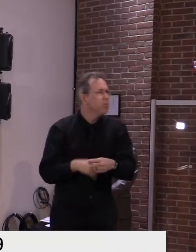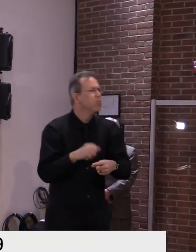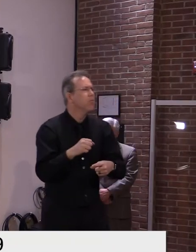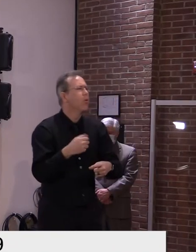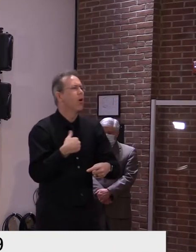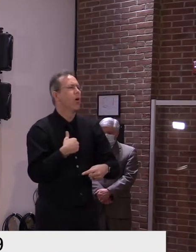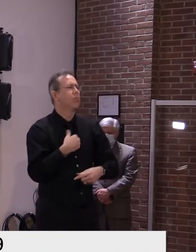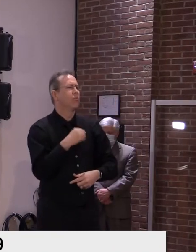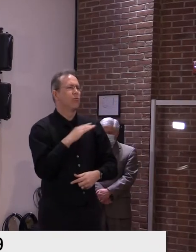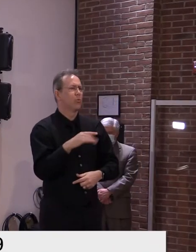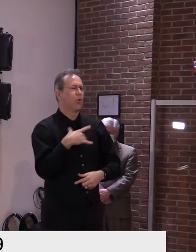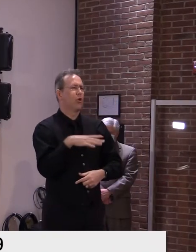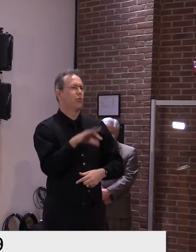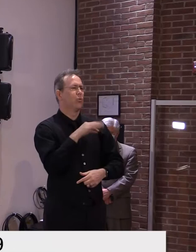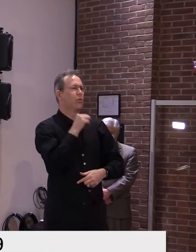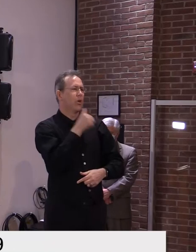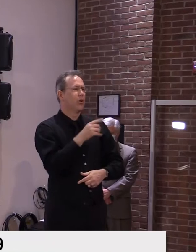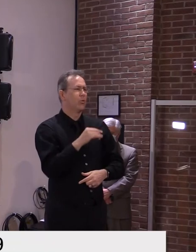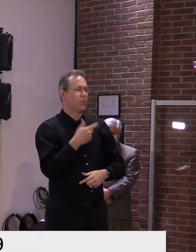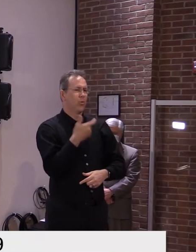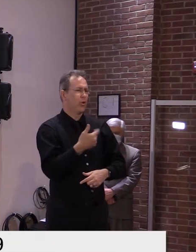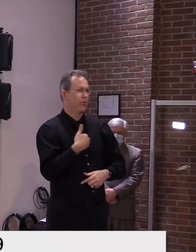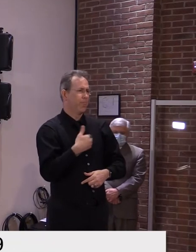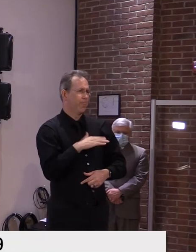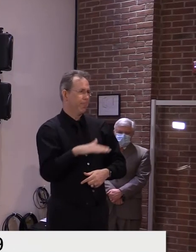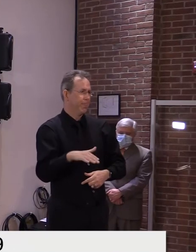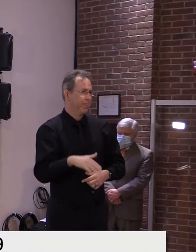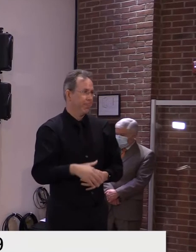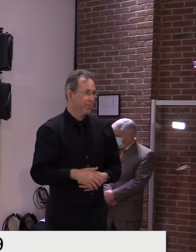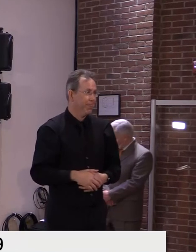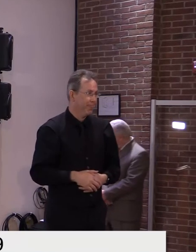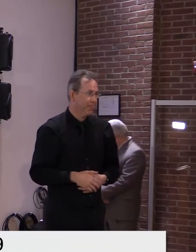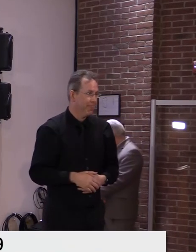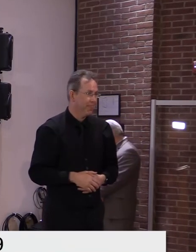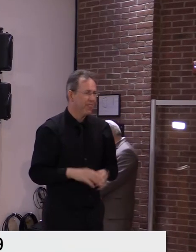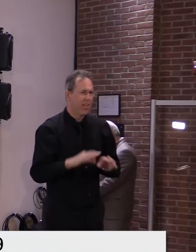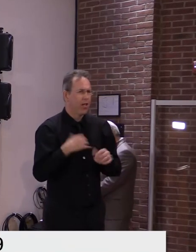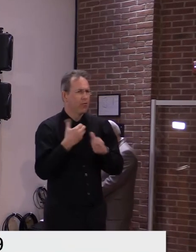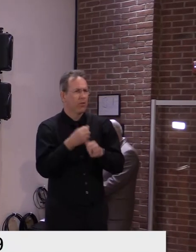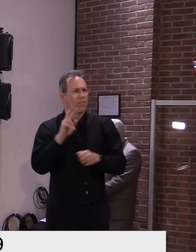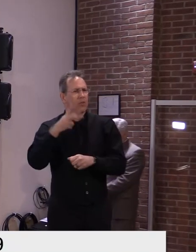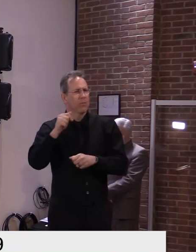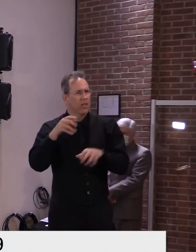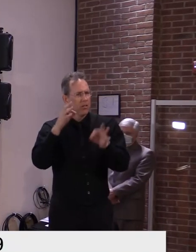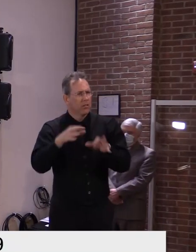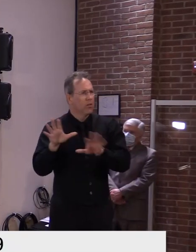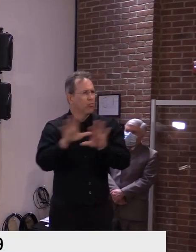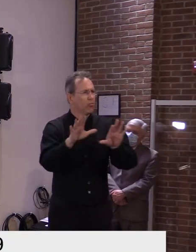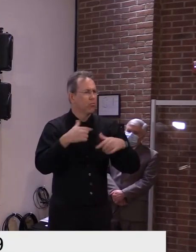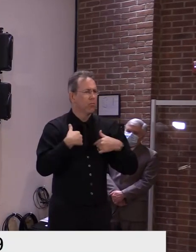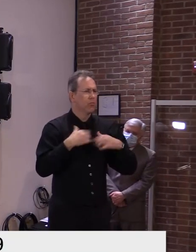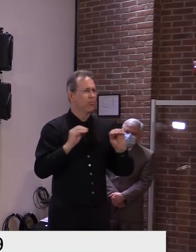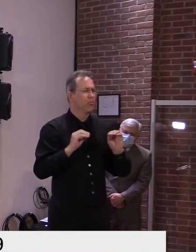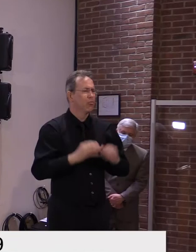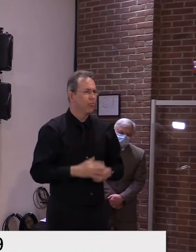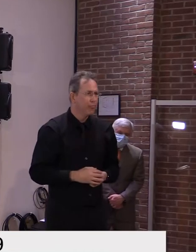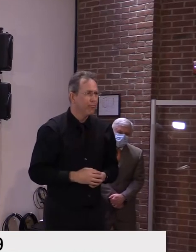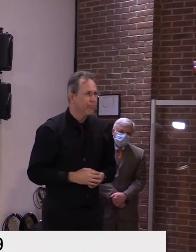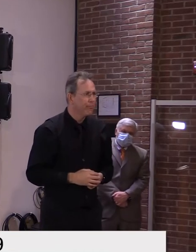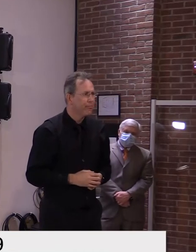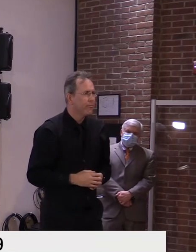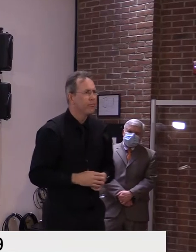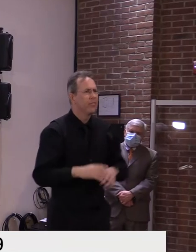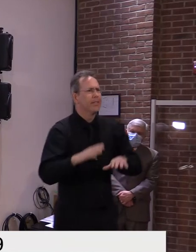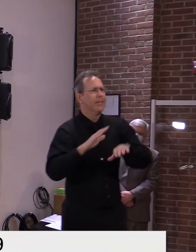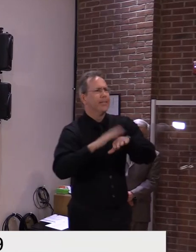Okay. Okay, thank you very much. Okay, just a note, it's 5 minutes of